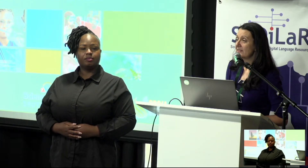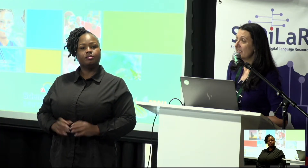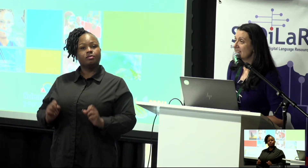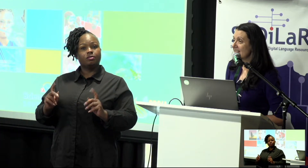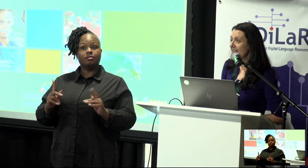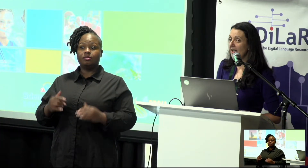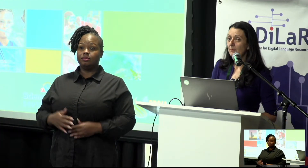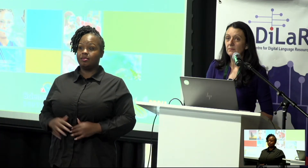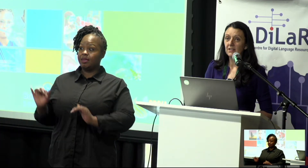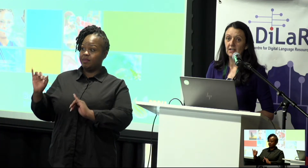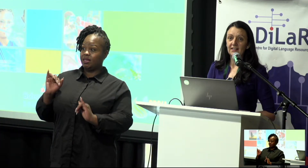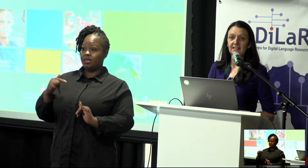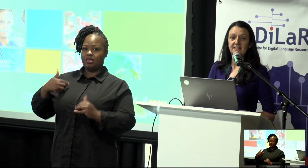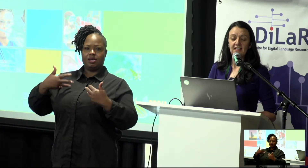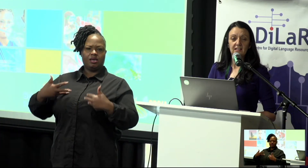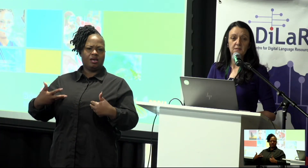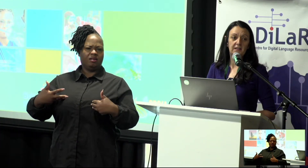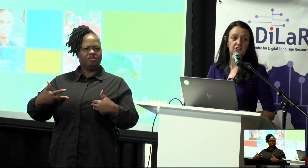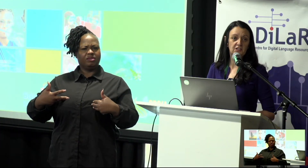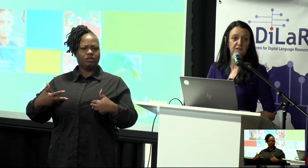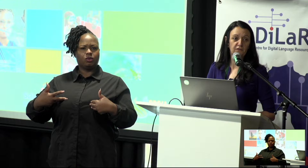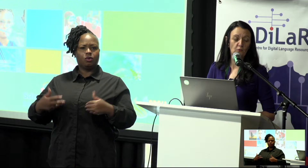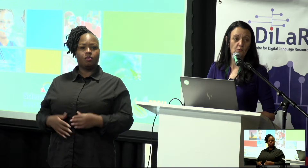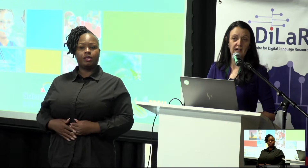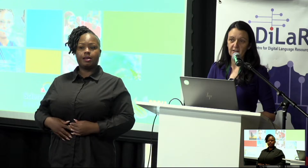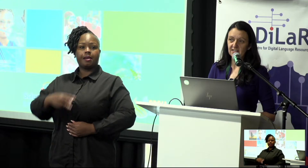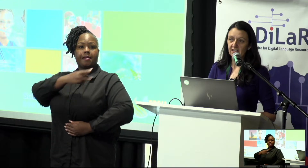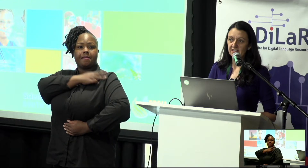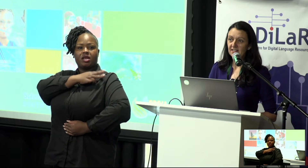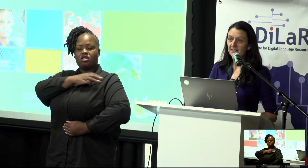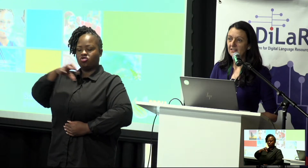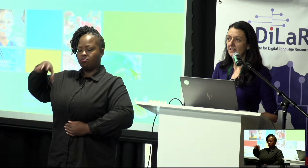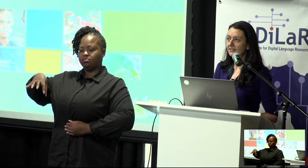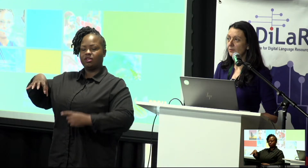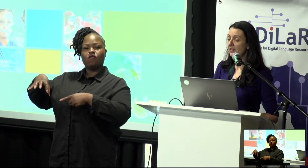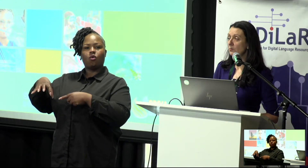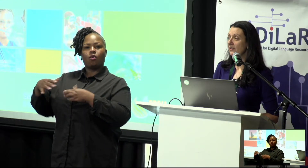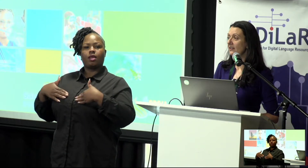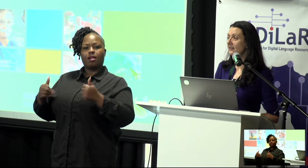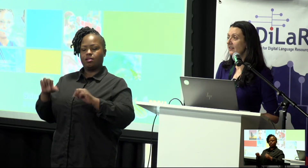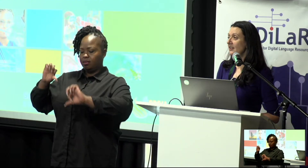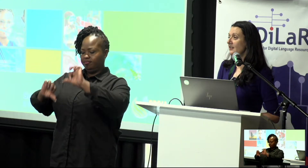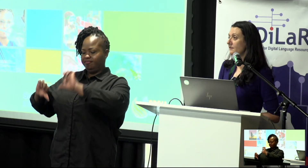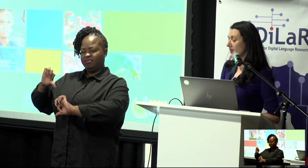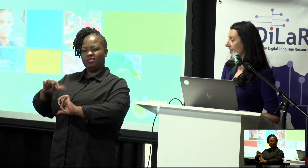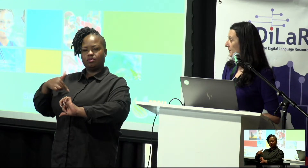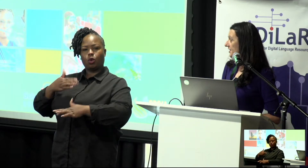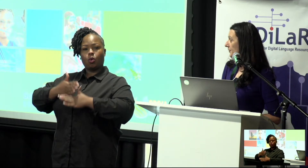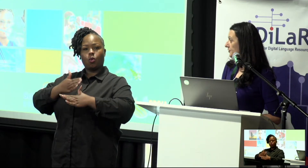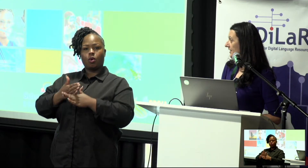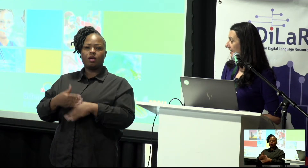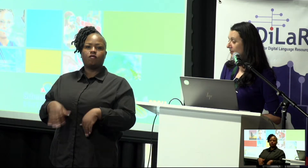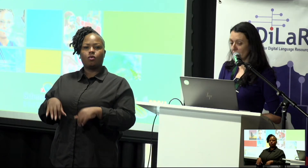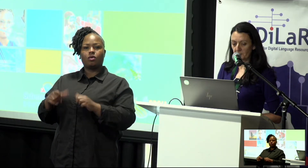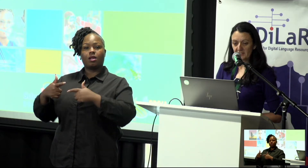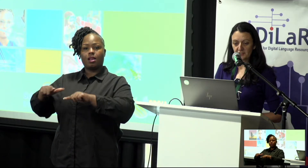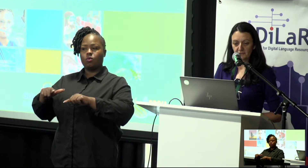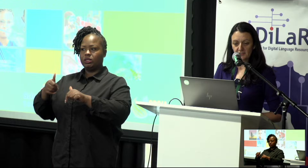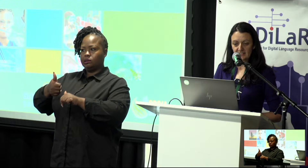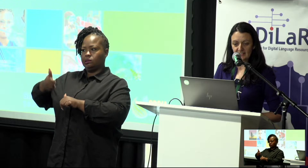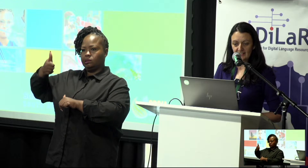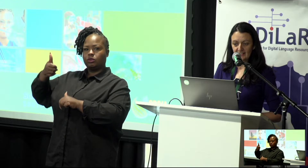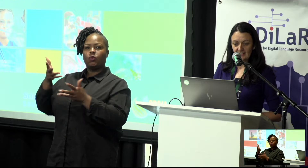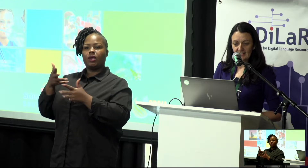Okay, so I was invited here. I'm a satellite manager for health sciences, directly working for the language directorate at the